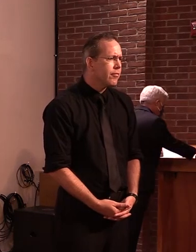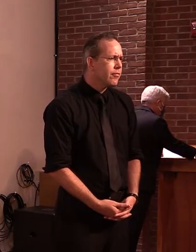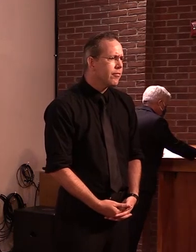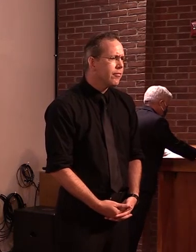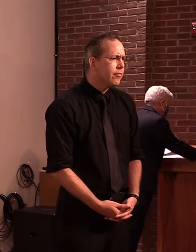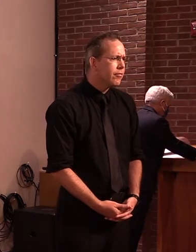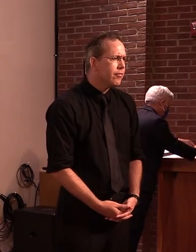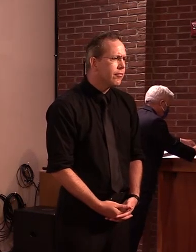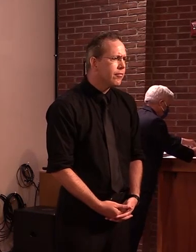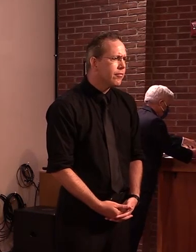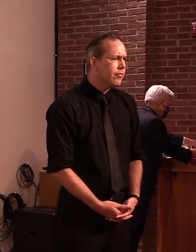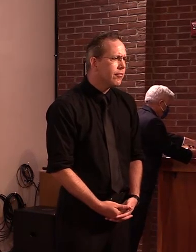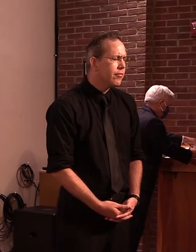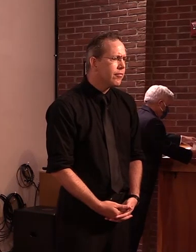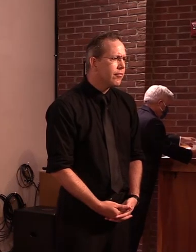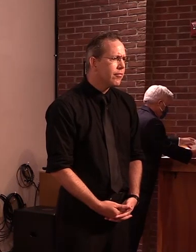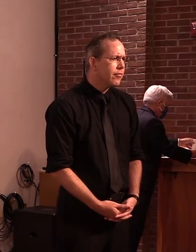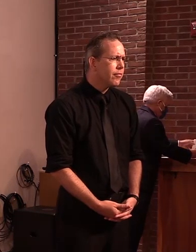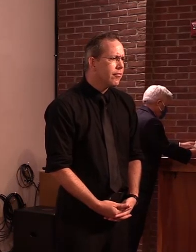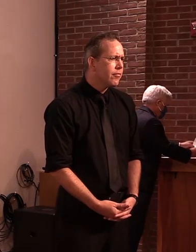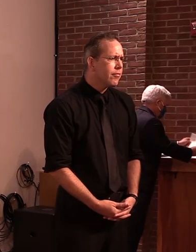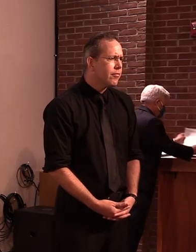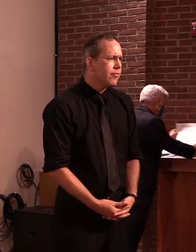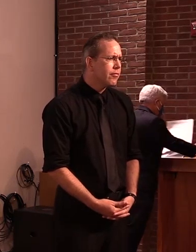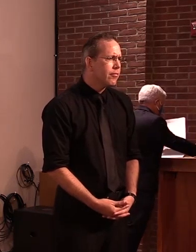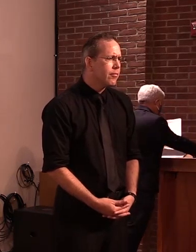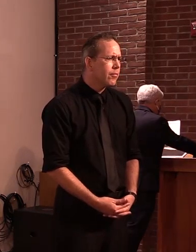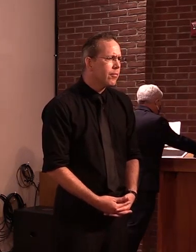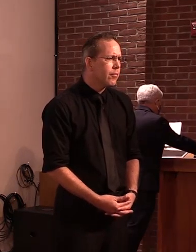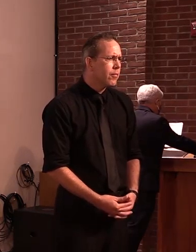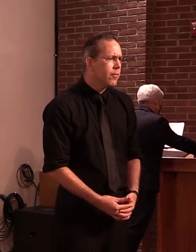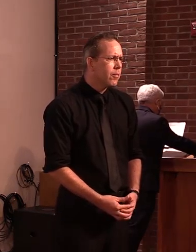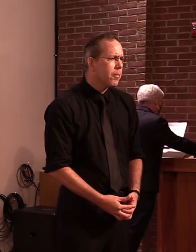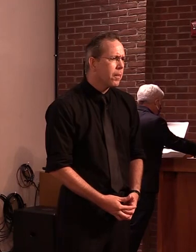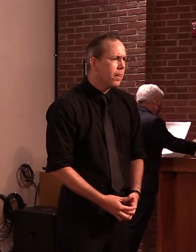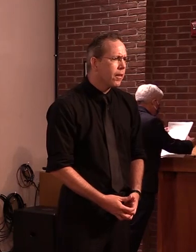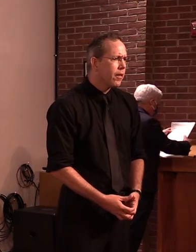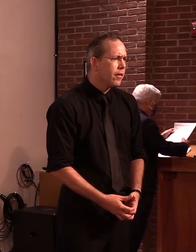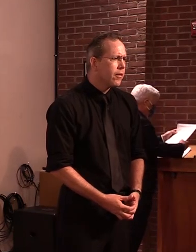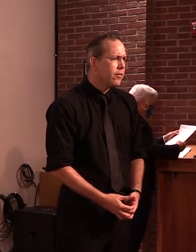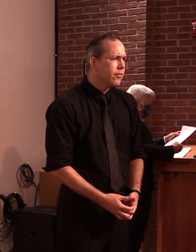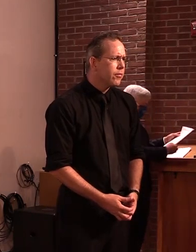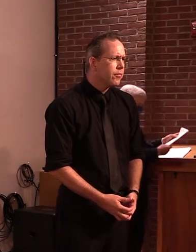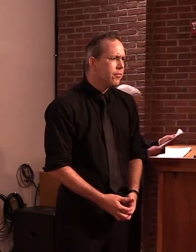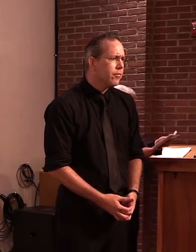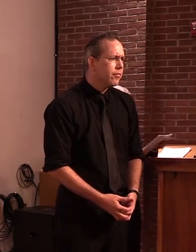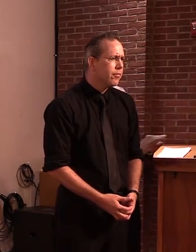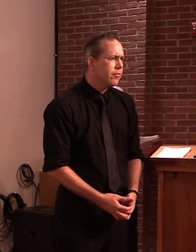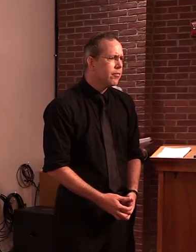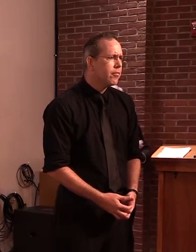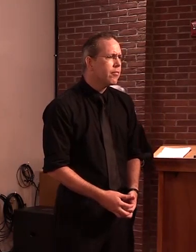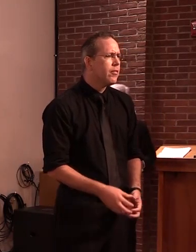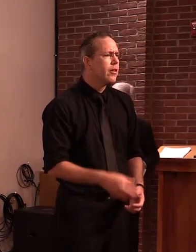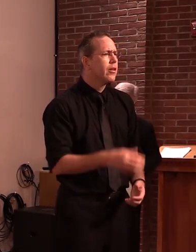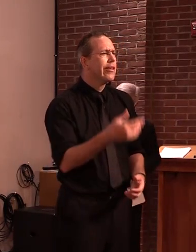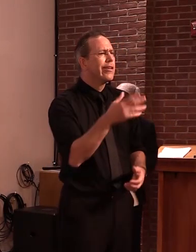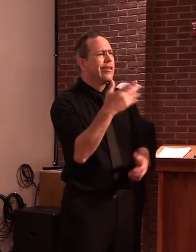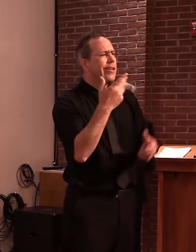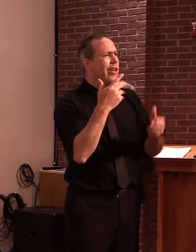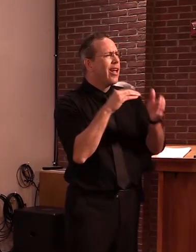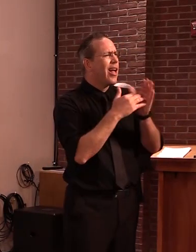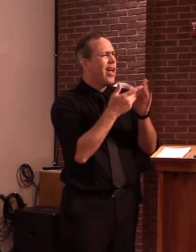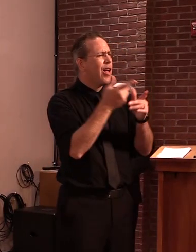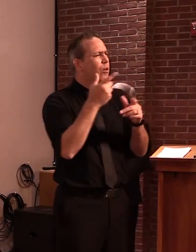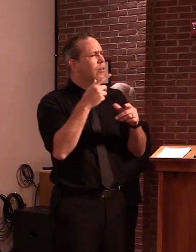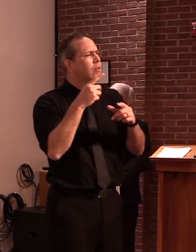actively passing these masks out, or is it sort of like they may have stopped by the fire station kind of